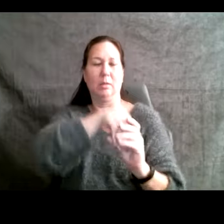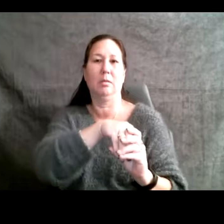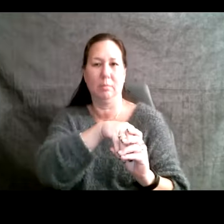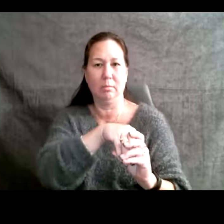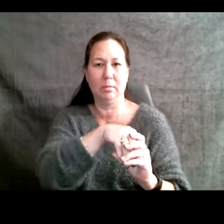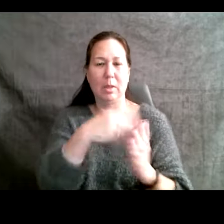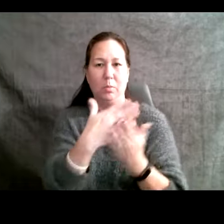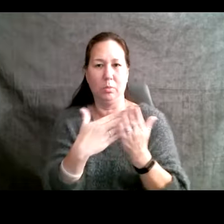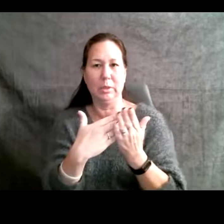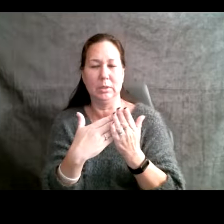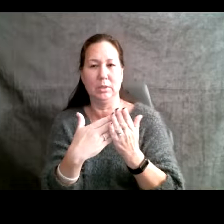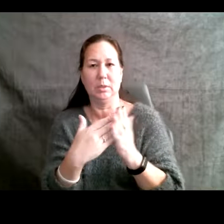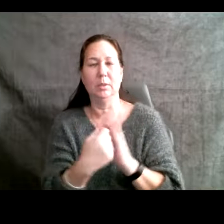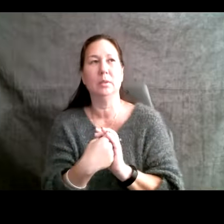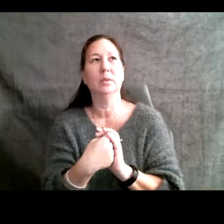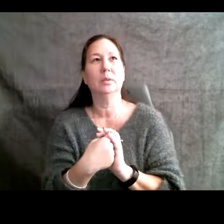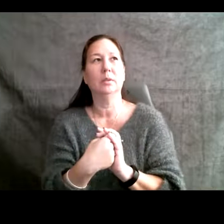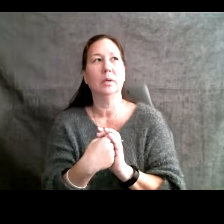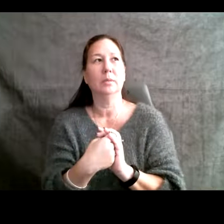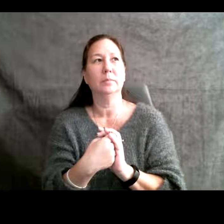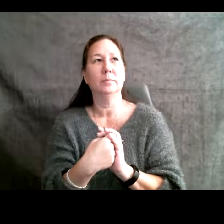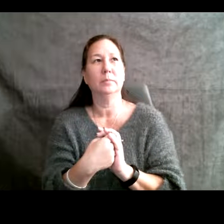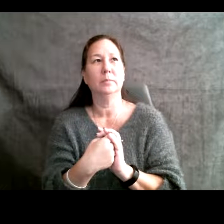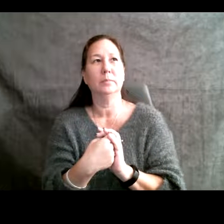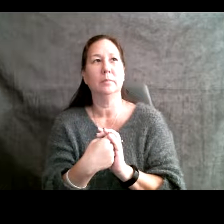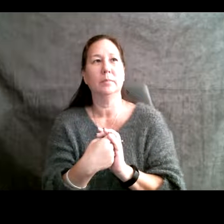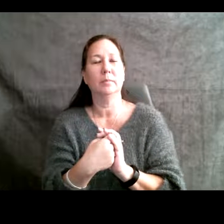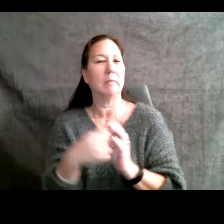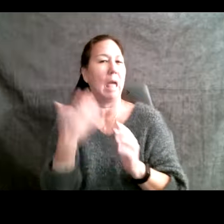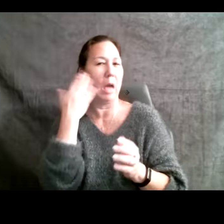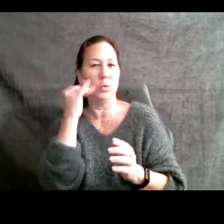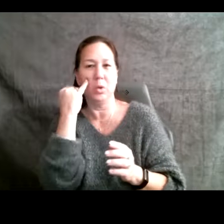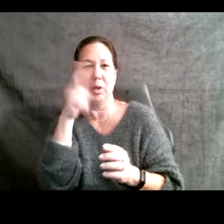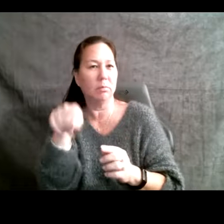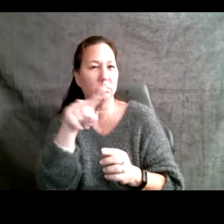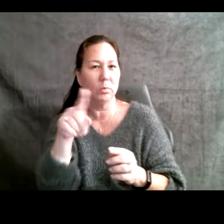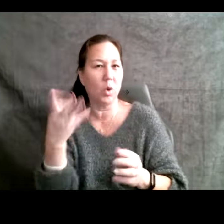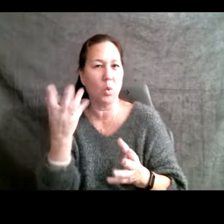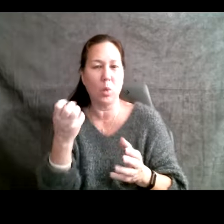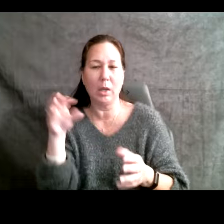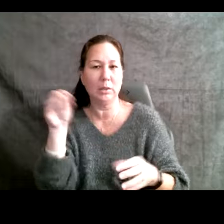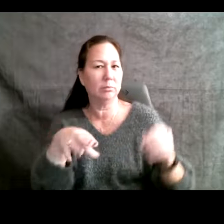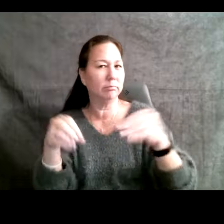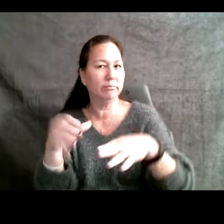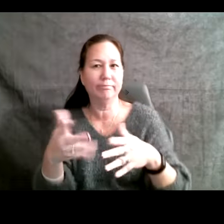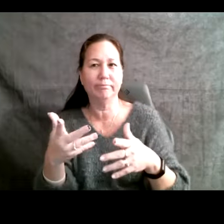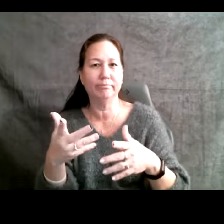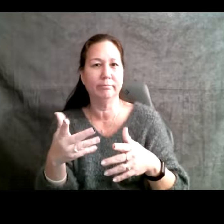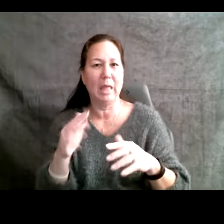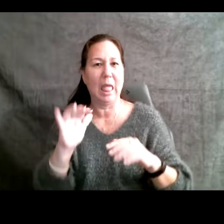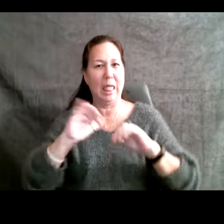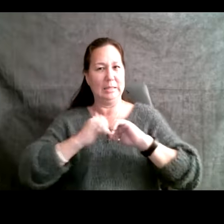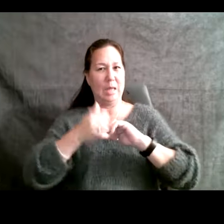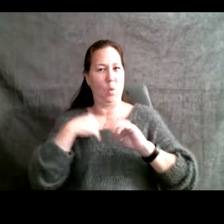I don't know if I'm wrong about that, if other folks wanted to jump in, but that's the way I've read it so